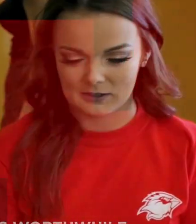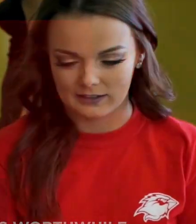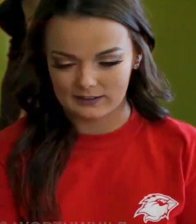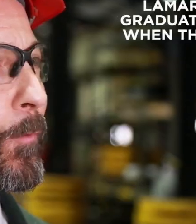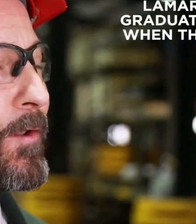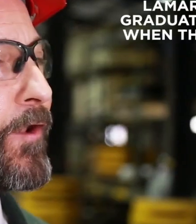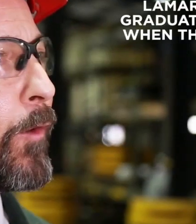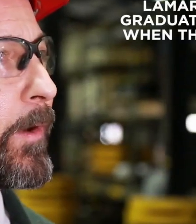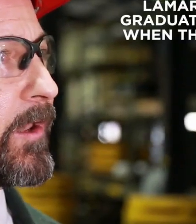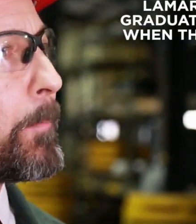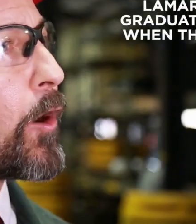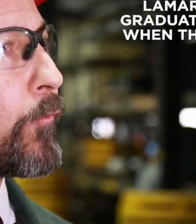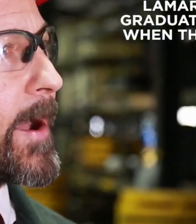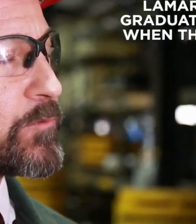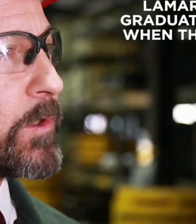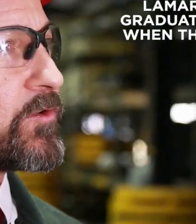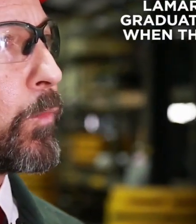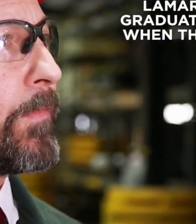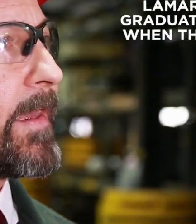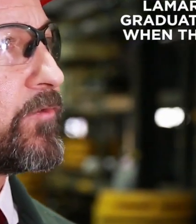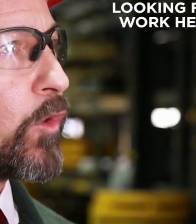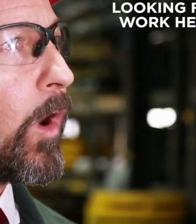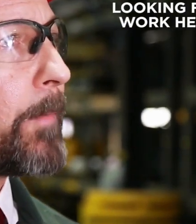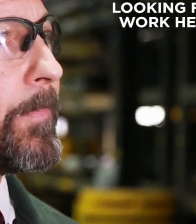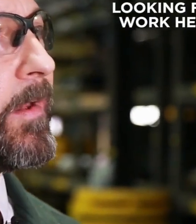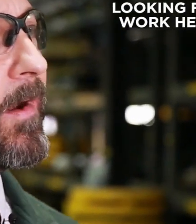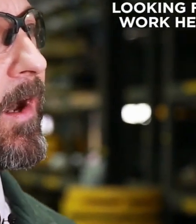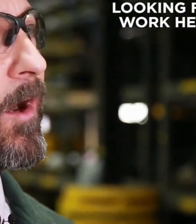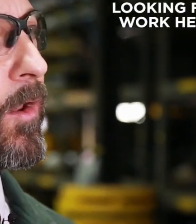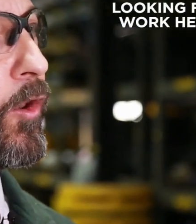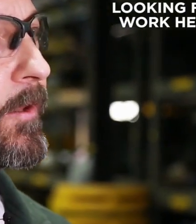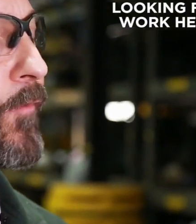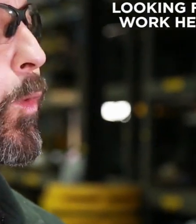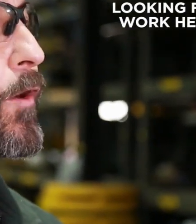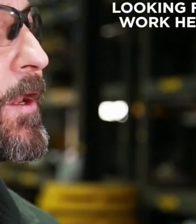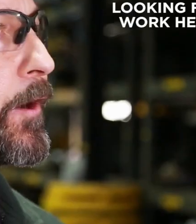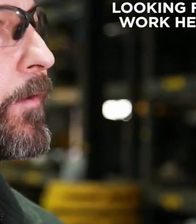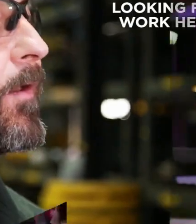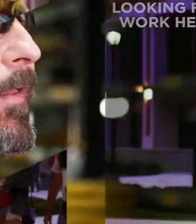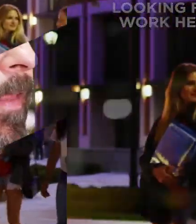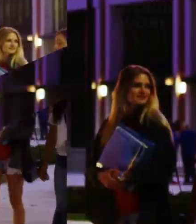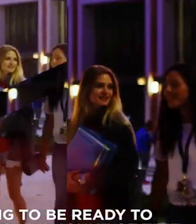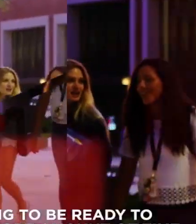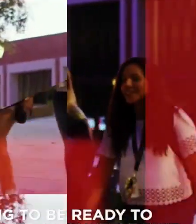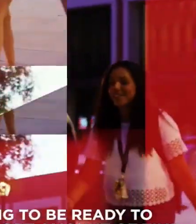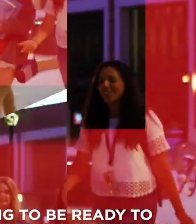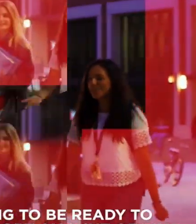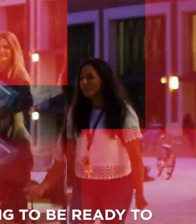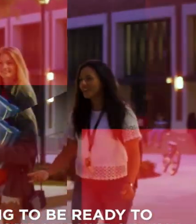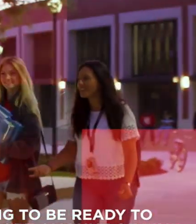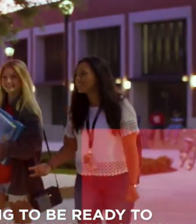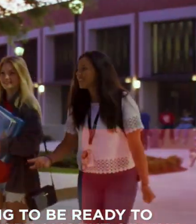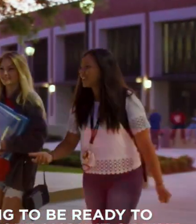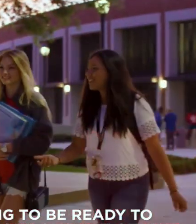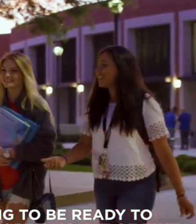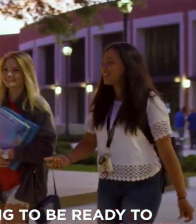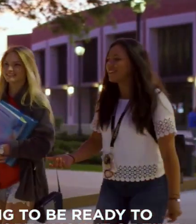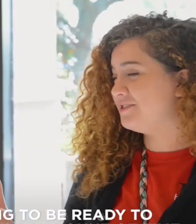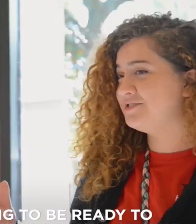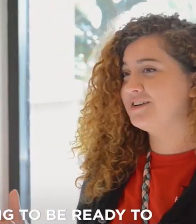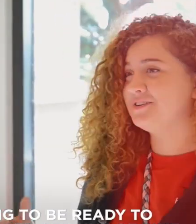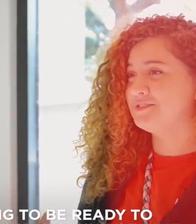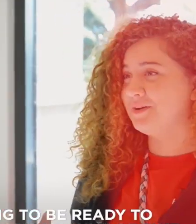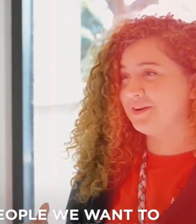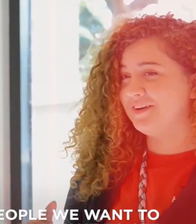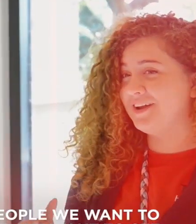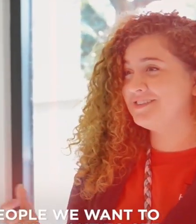worthwhile. We know what Lamar graduates, when they show up looking for work here, that they're going to be ready to make an impact in a